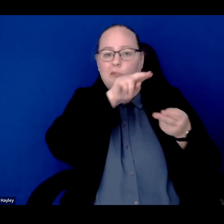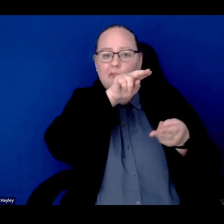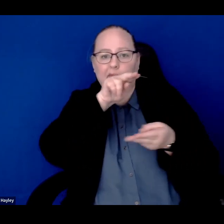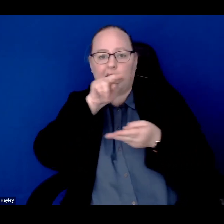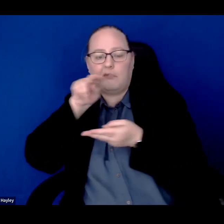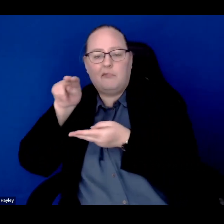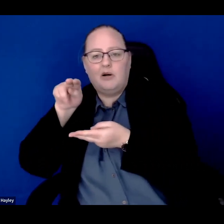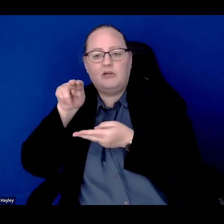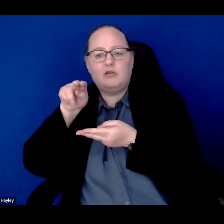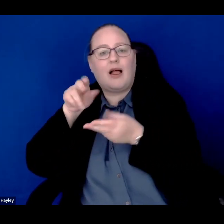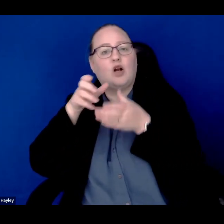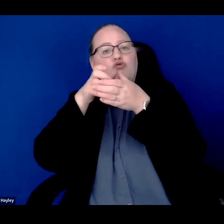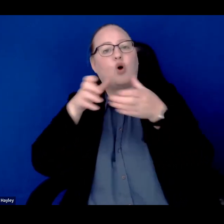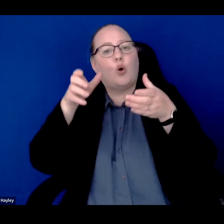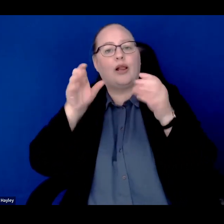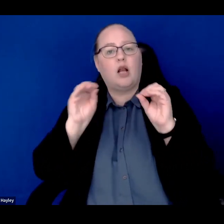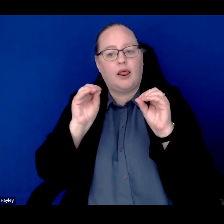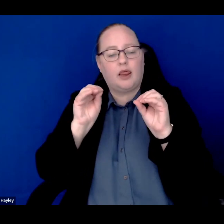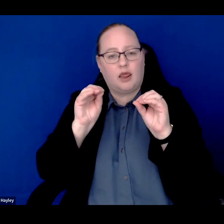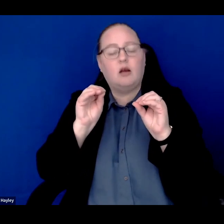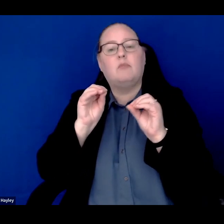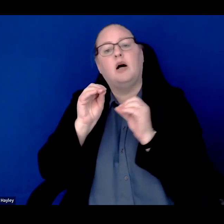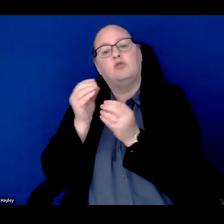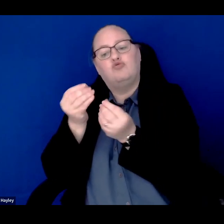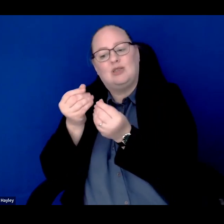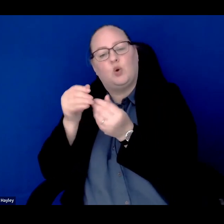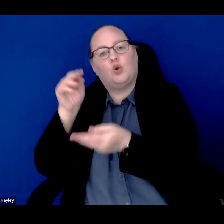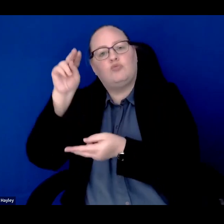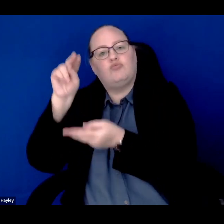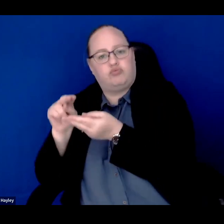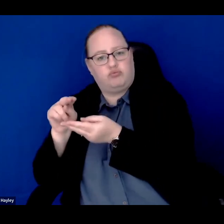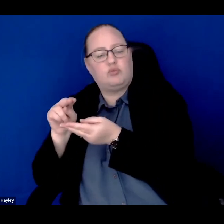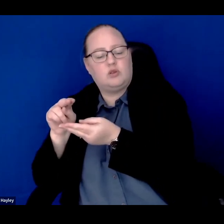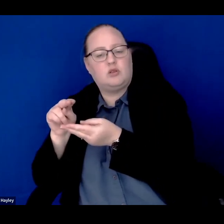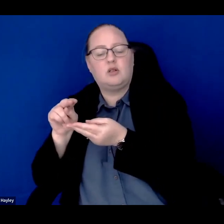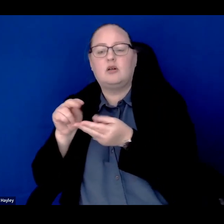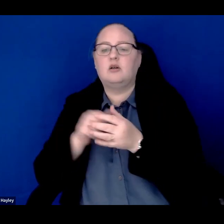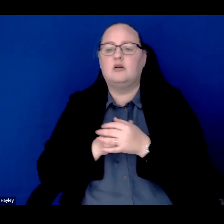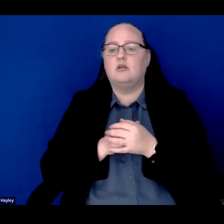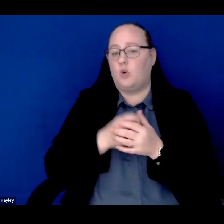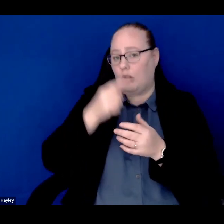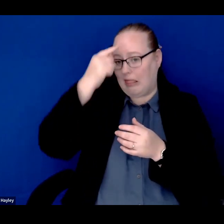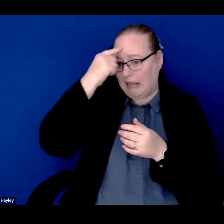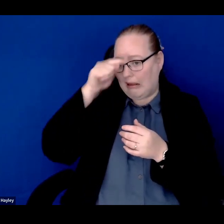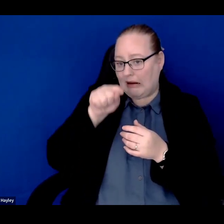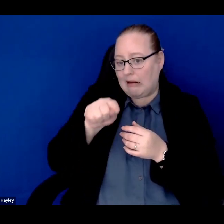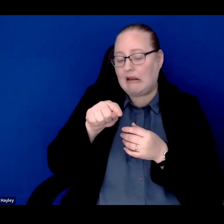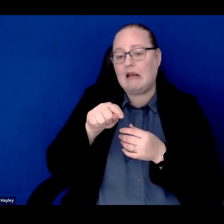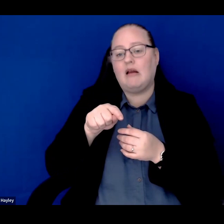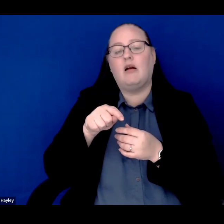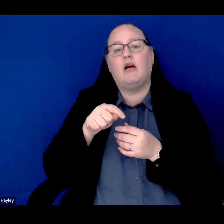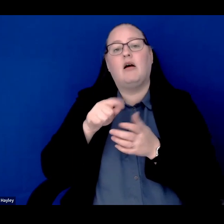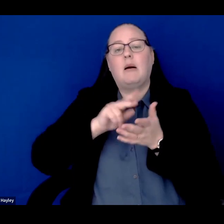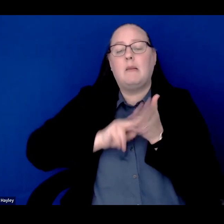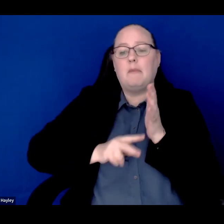growing anymore as resource use declines? Do you think that we will all organize a planned reduction in